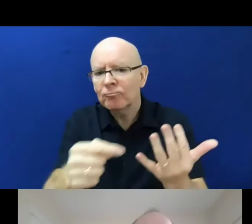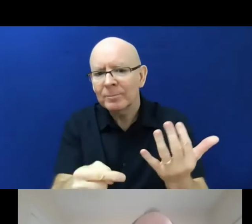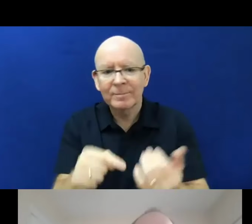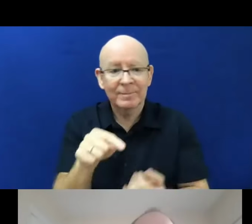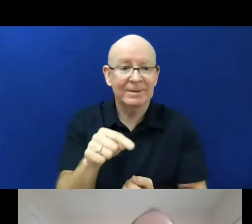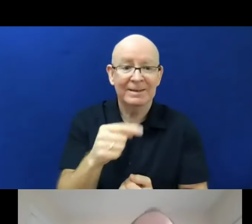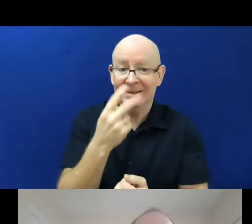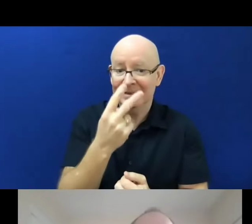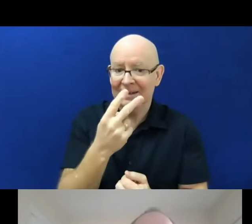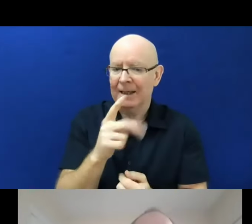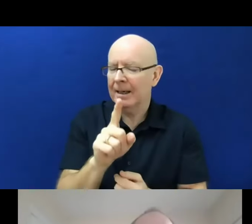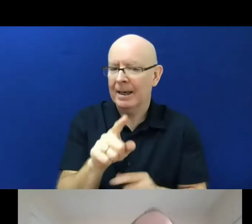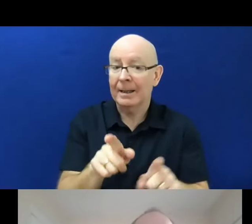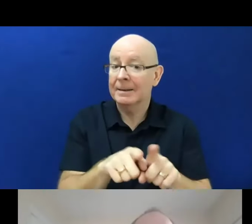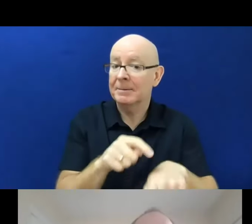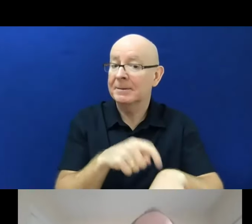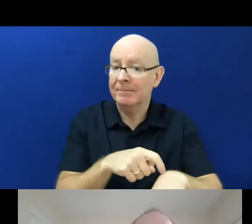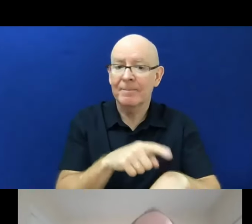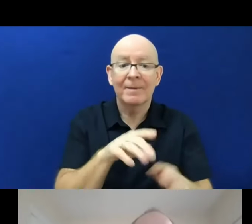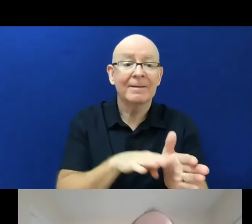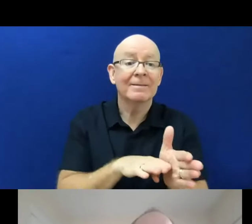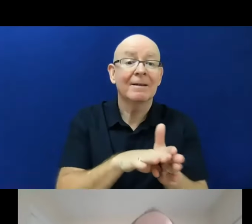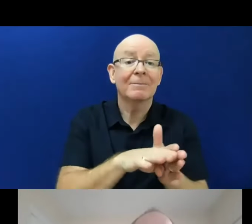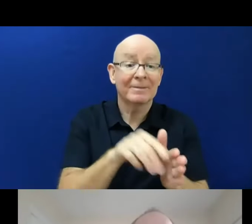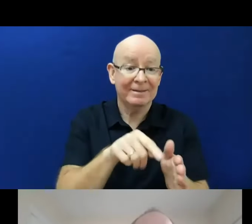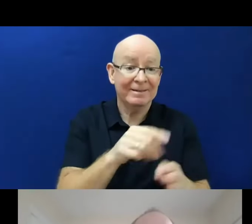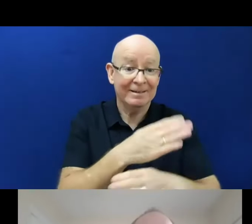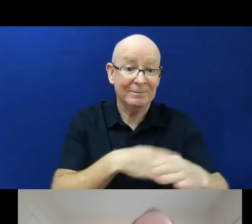not as strong as such, although there might be some movement on